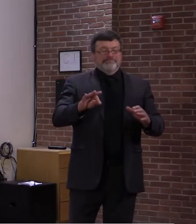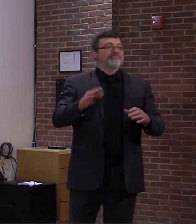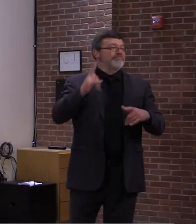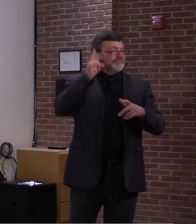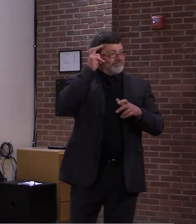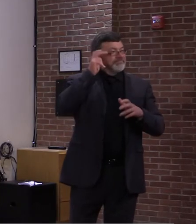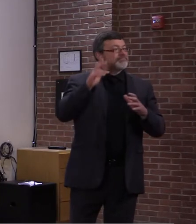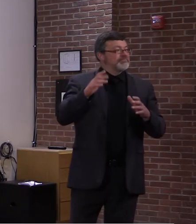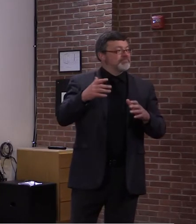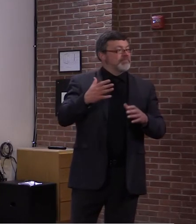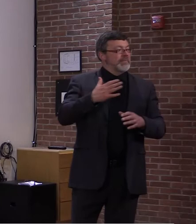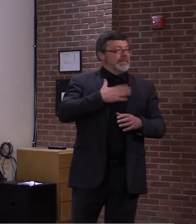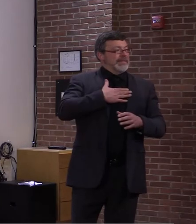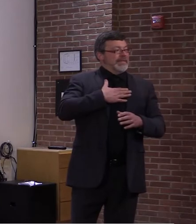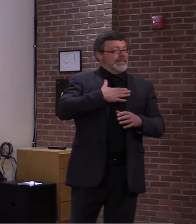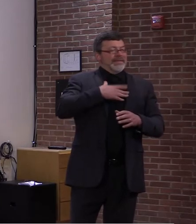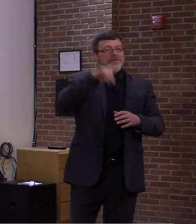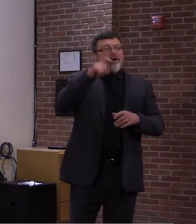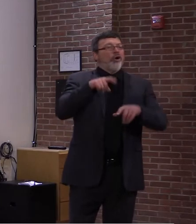My question has been asked. Thank you.